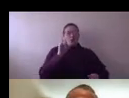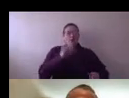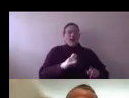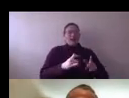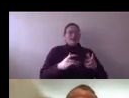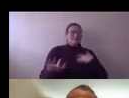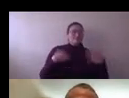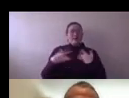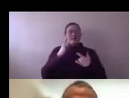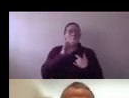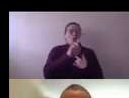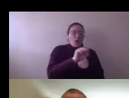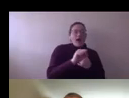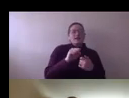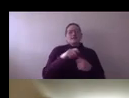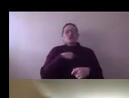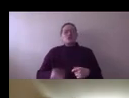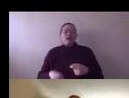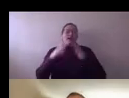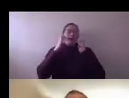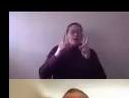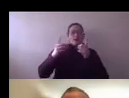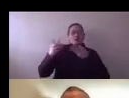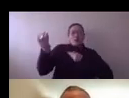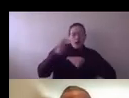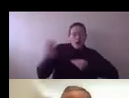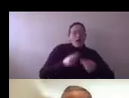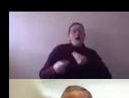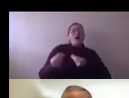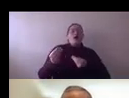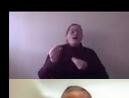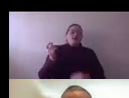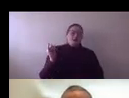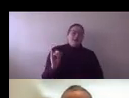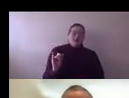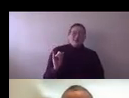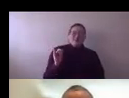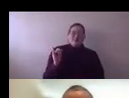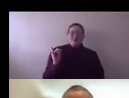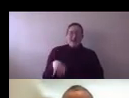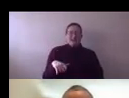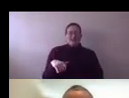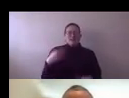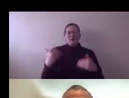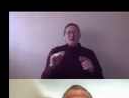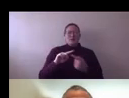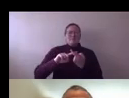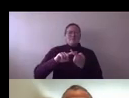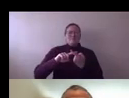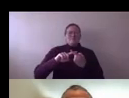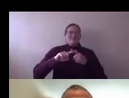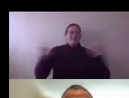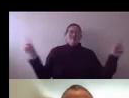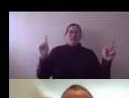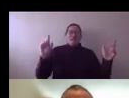for US-China educational exchange, I think it's a big contrast with the more recent, especially during the